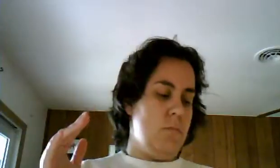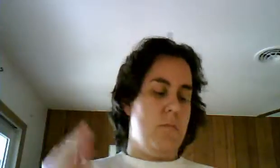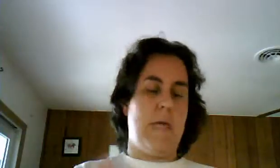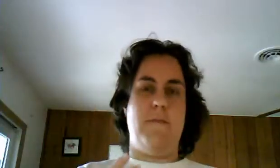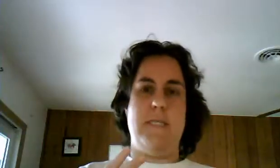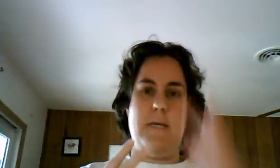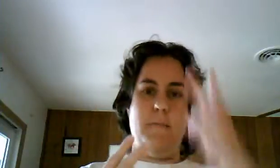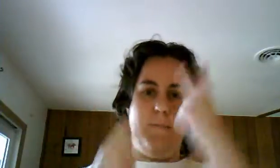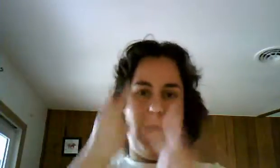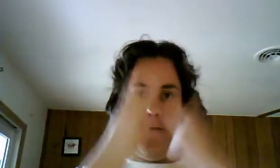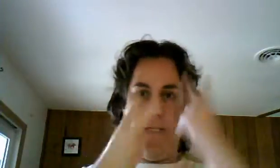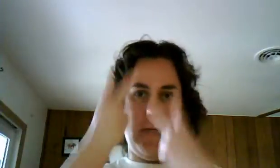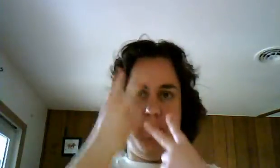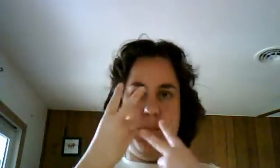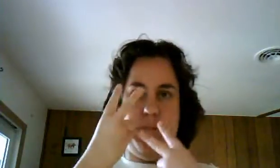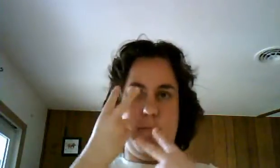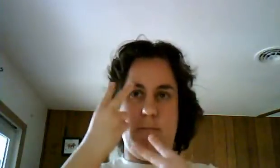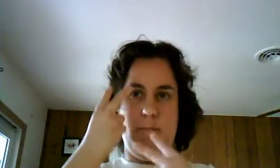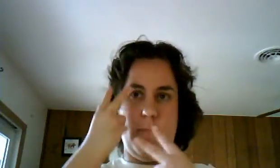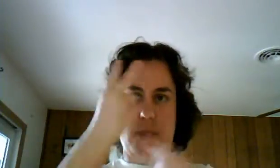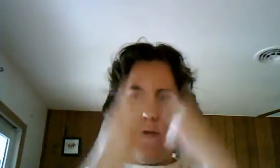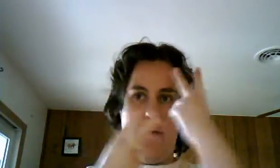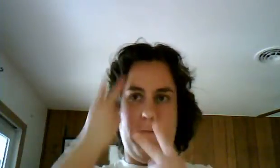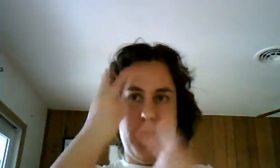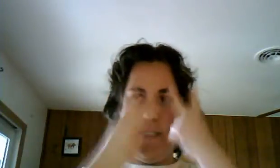Okay, visit? Visit. Visit.